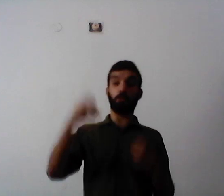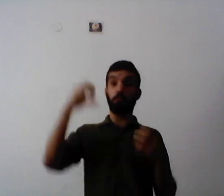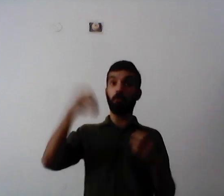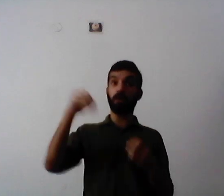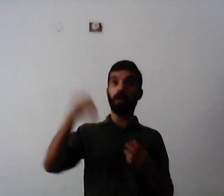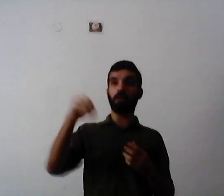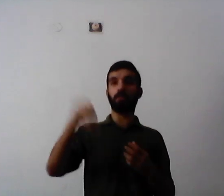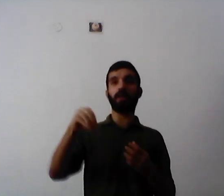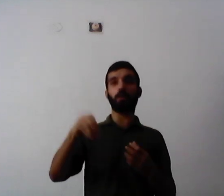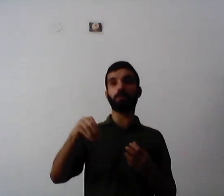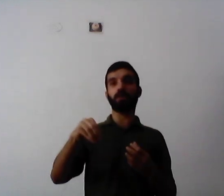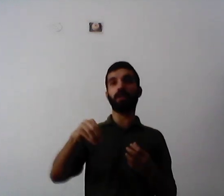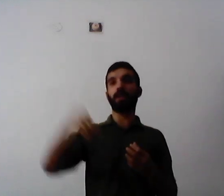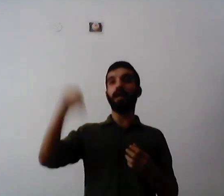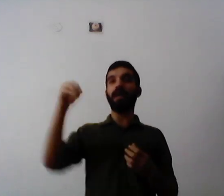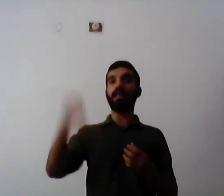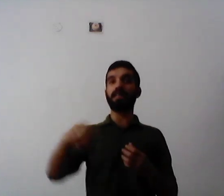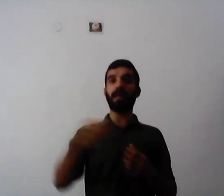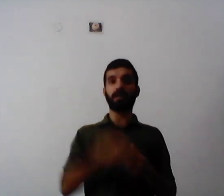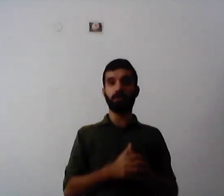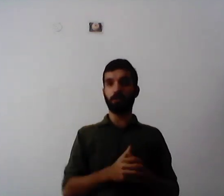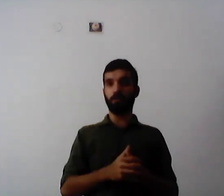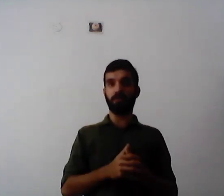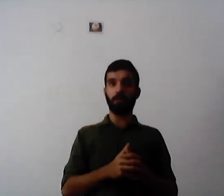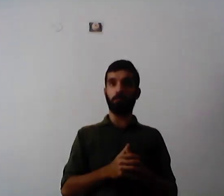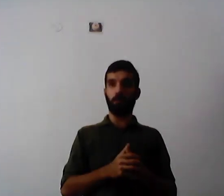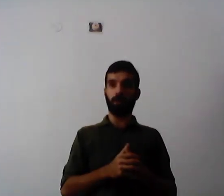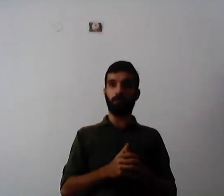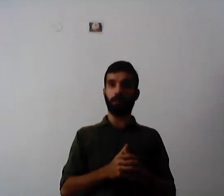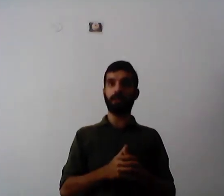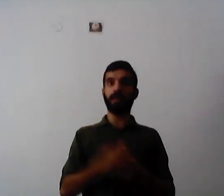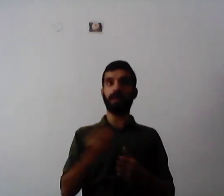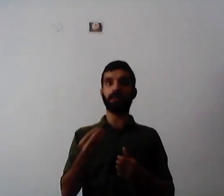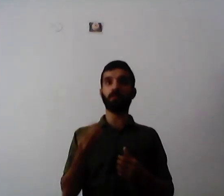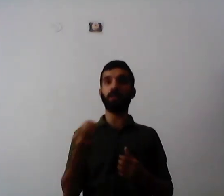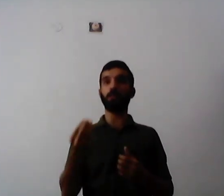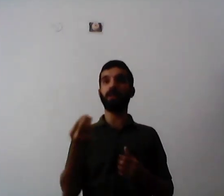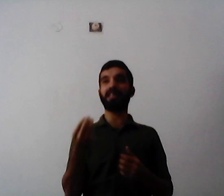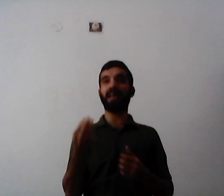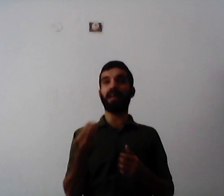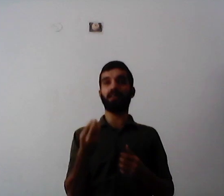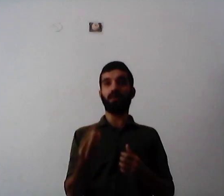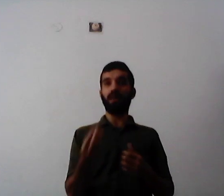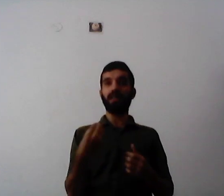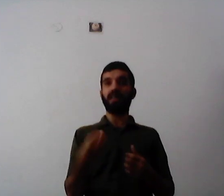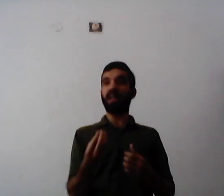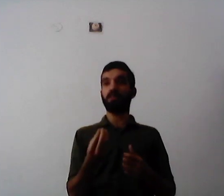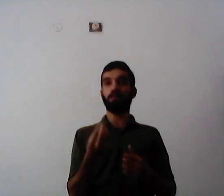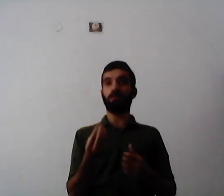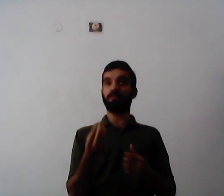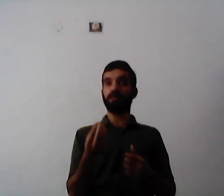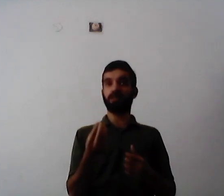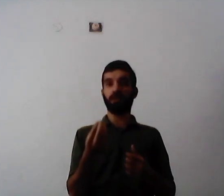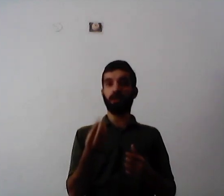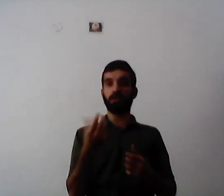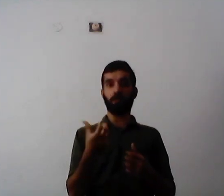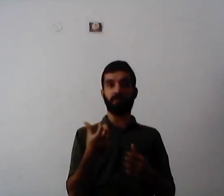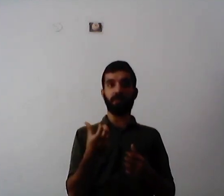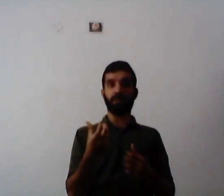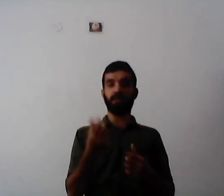more carbon dioxide in that soft drink bottle. Okay, that is when you get that taste of these soft drinks. Like, I